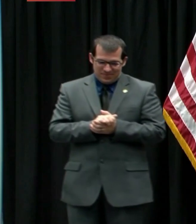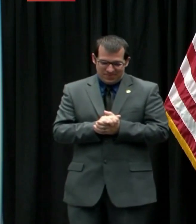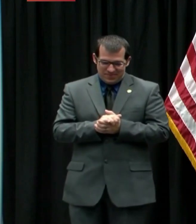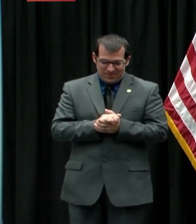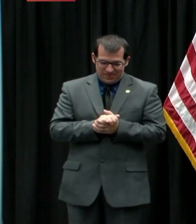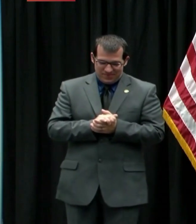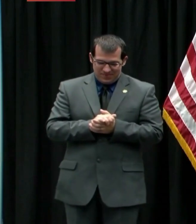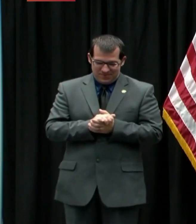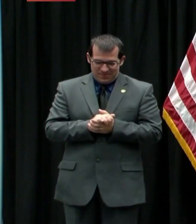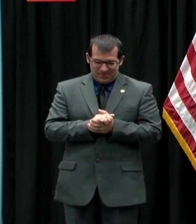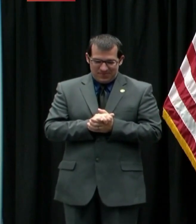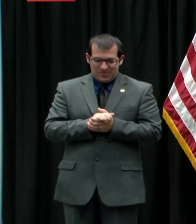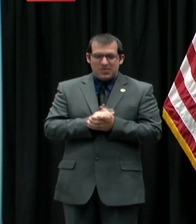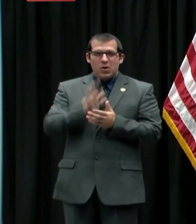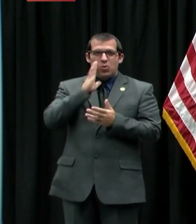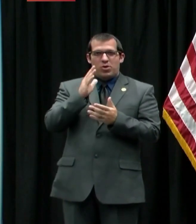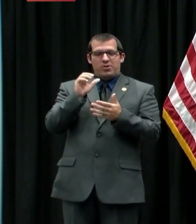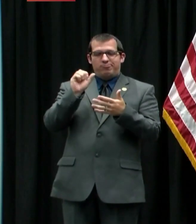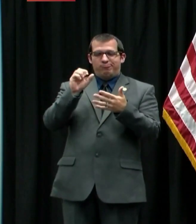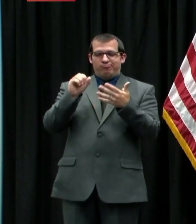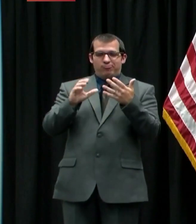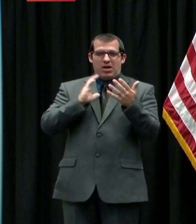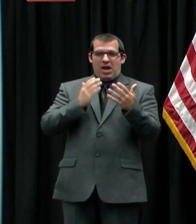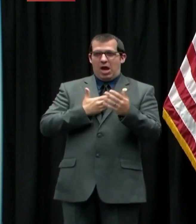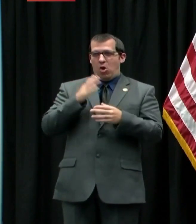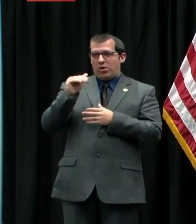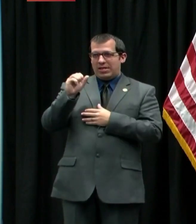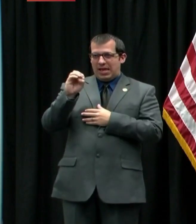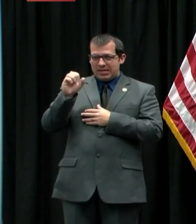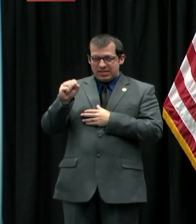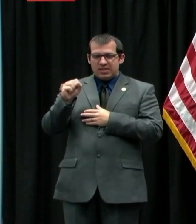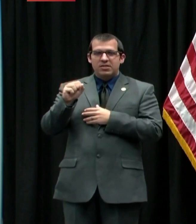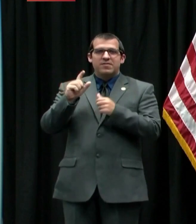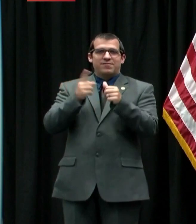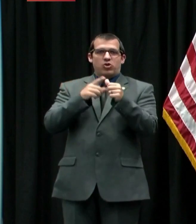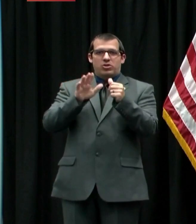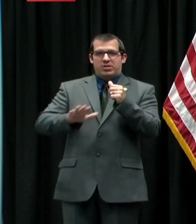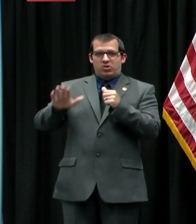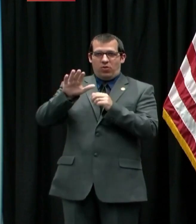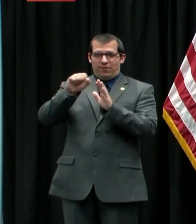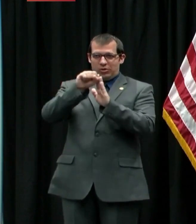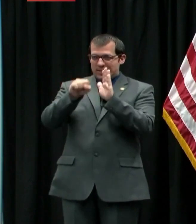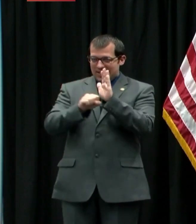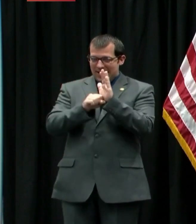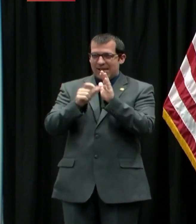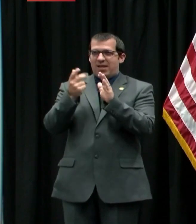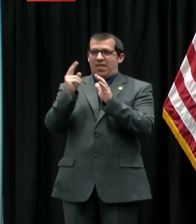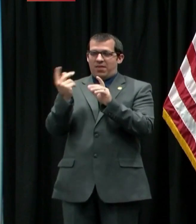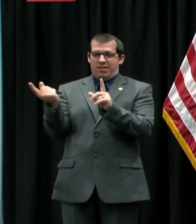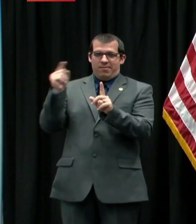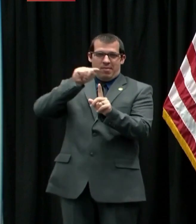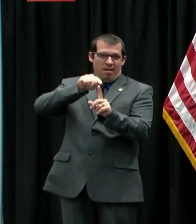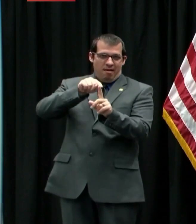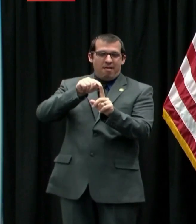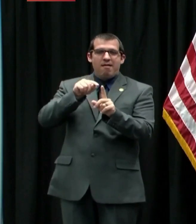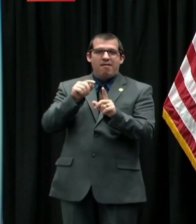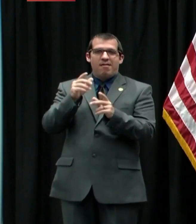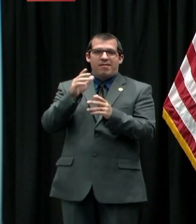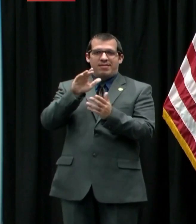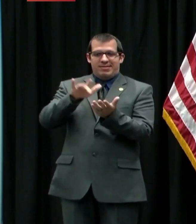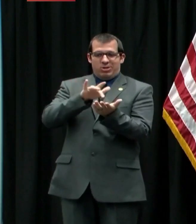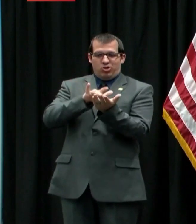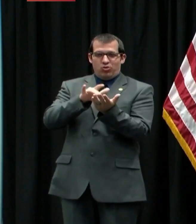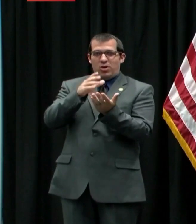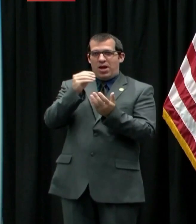Let me go through our cases first. We'll go through our statewide cases, and then we'll come back and look at some in the